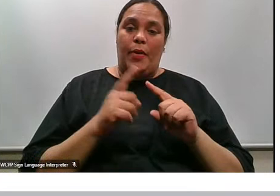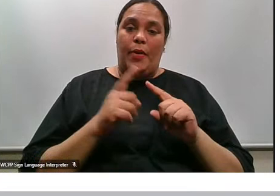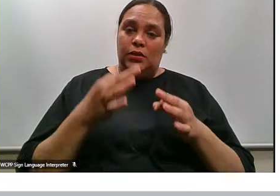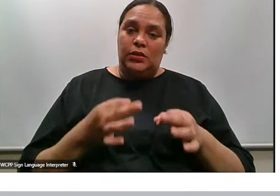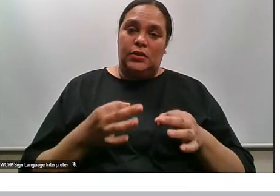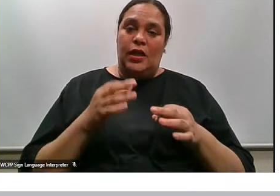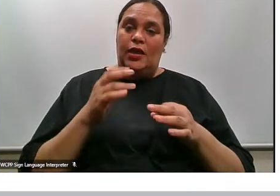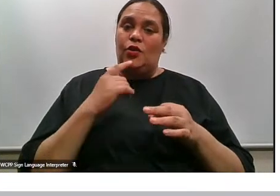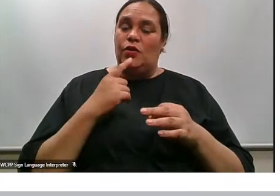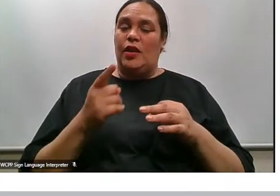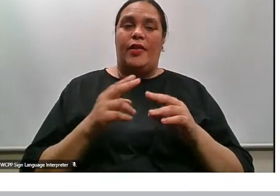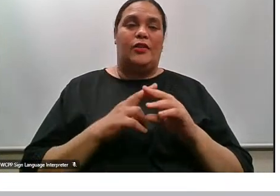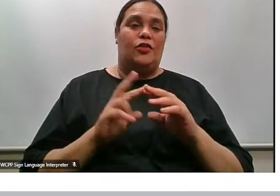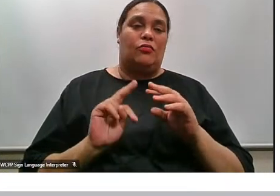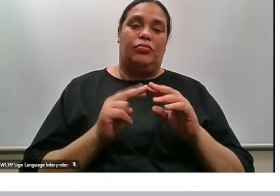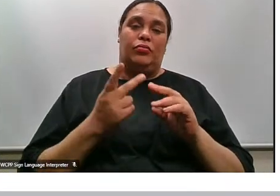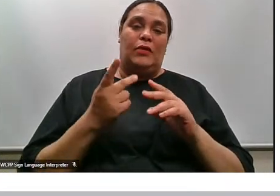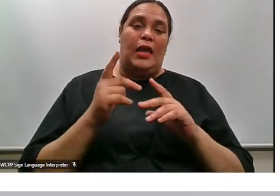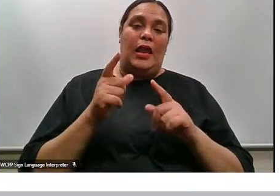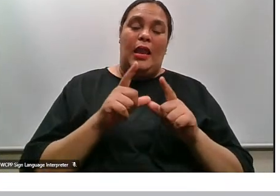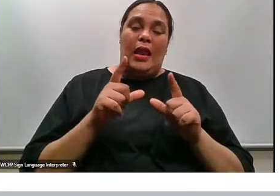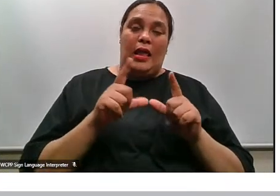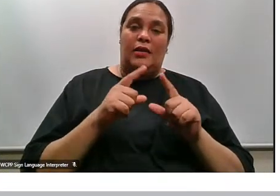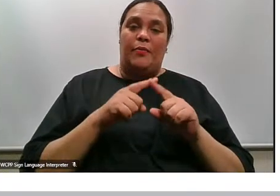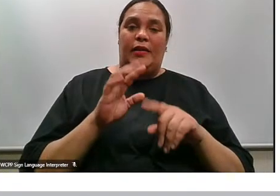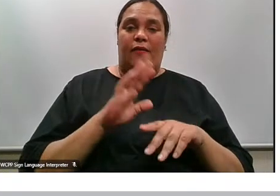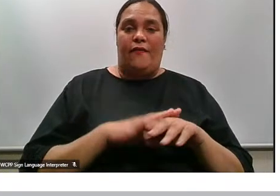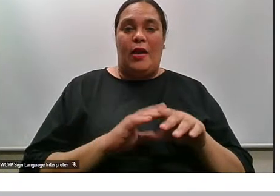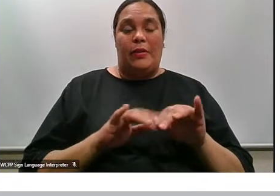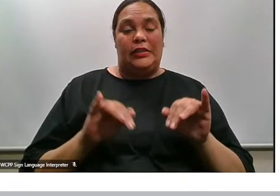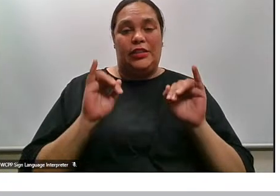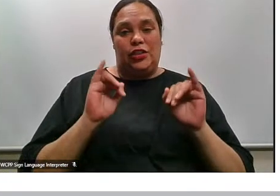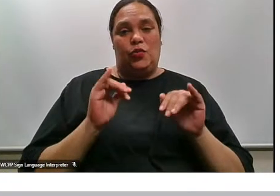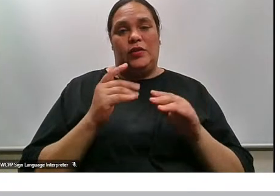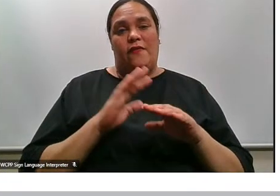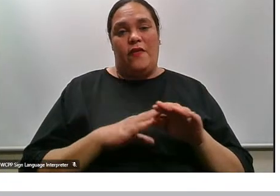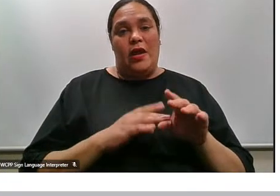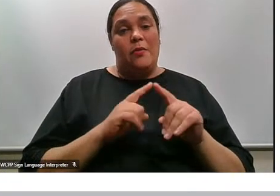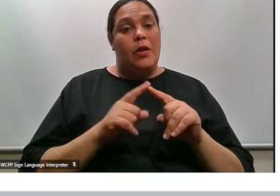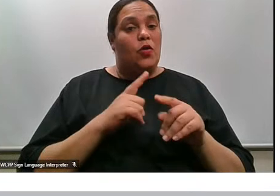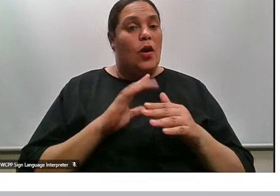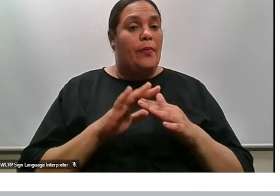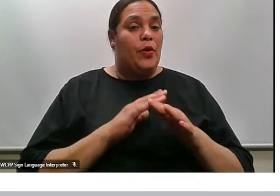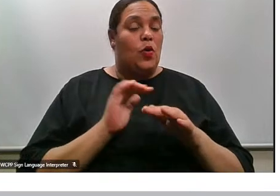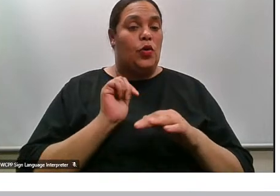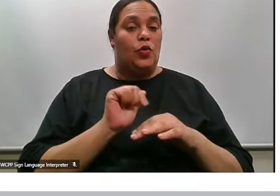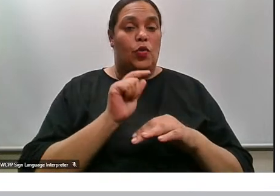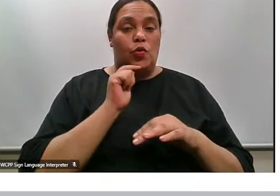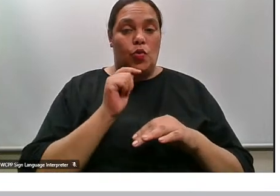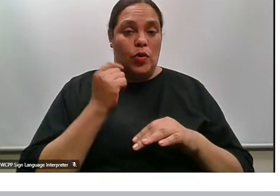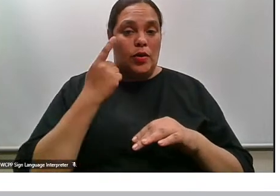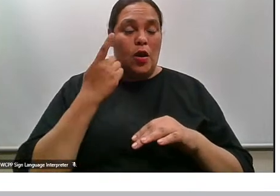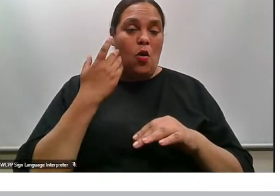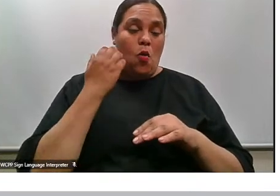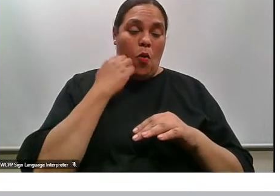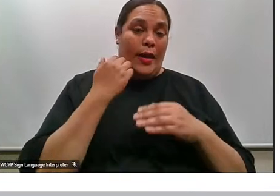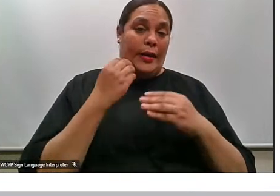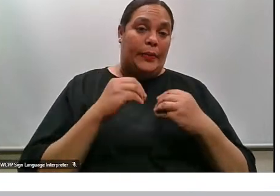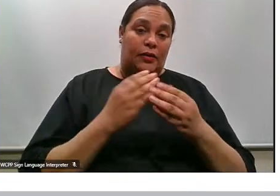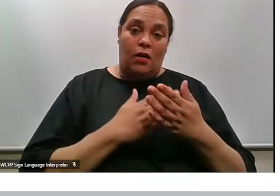is not revocation of the license, but a fine, but a serious fine. But because the intent is not to kill off the business,